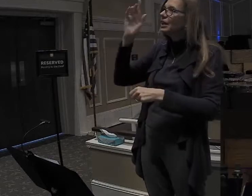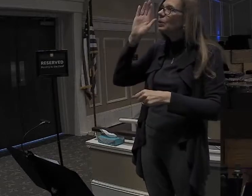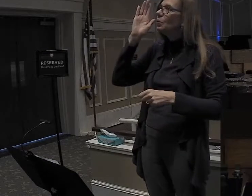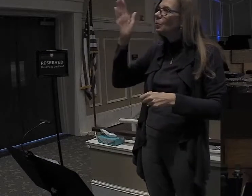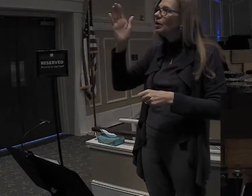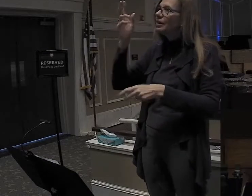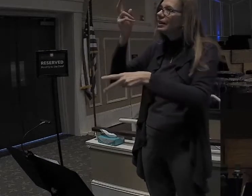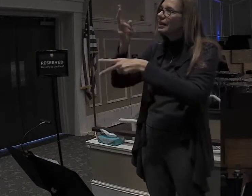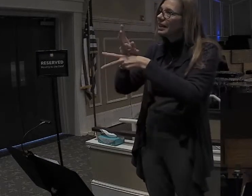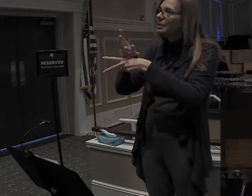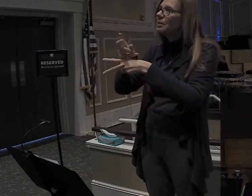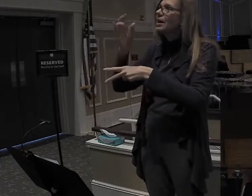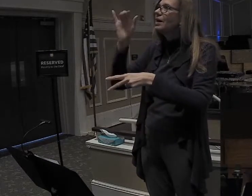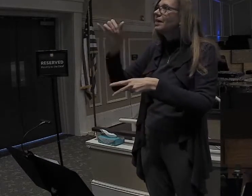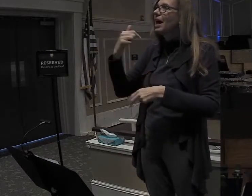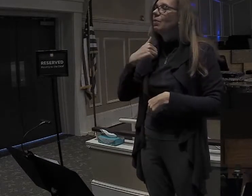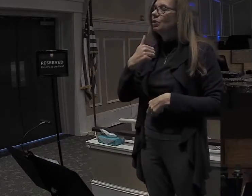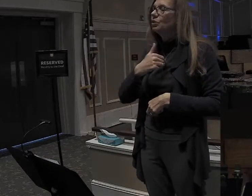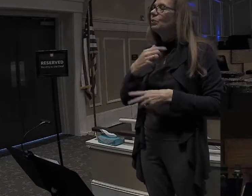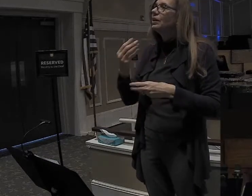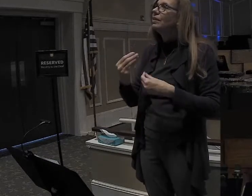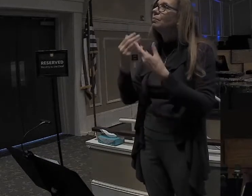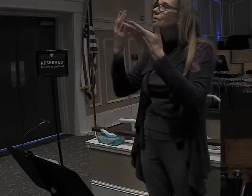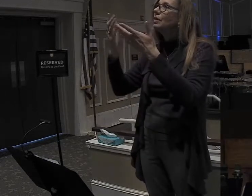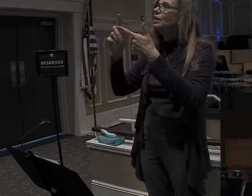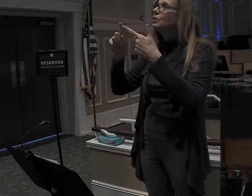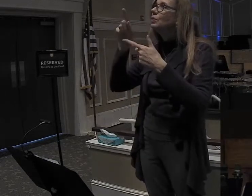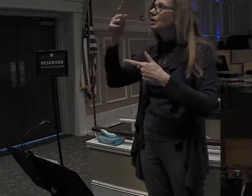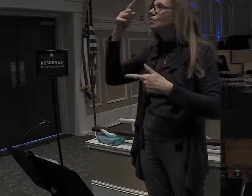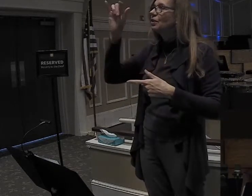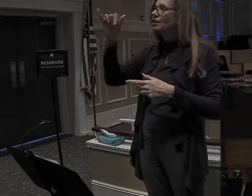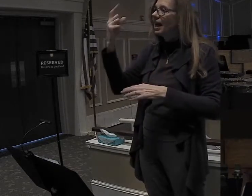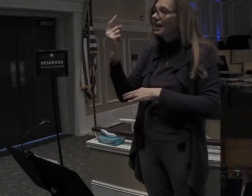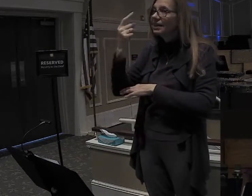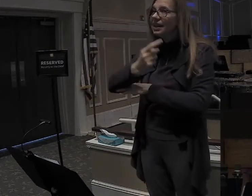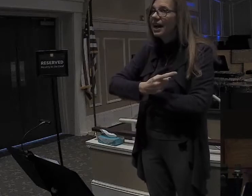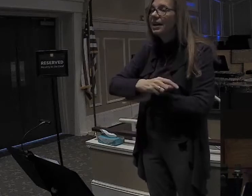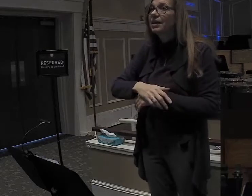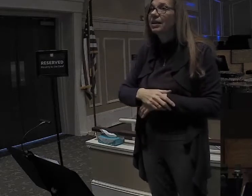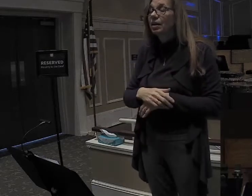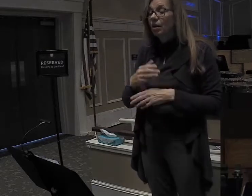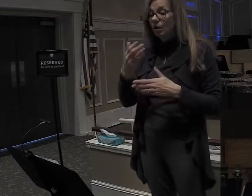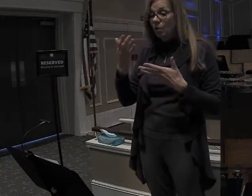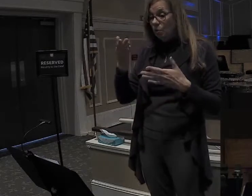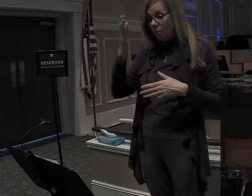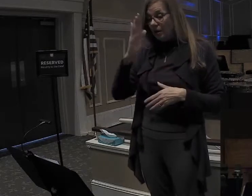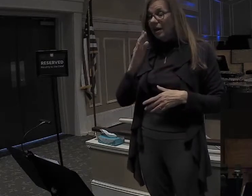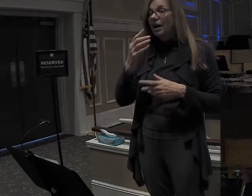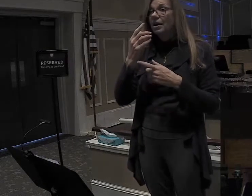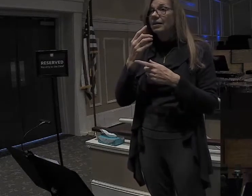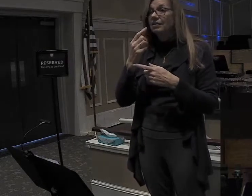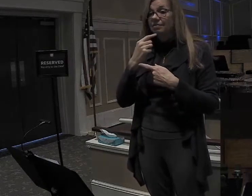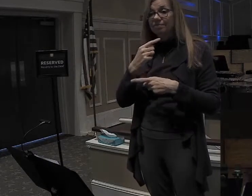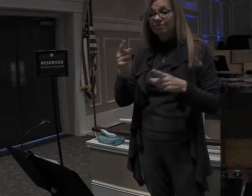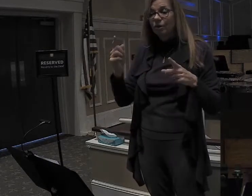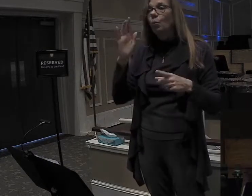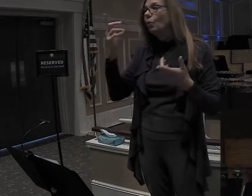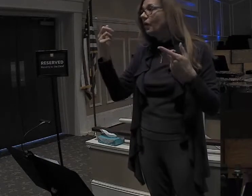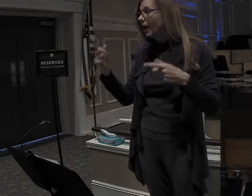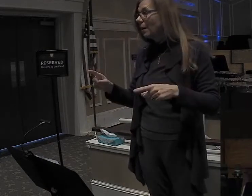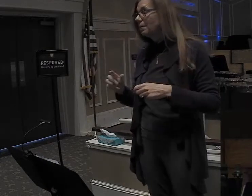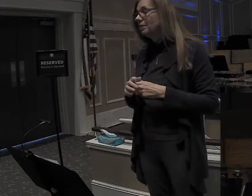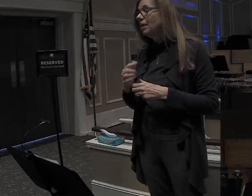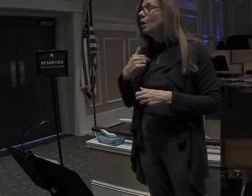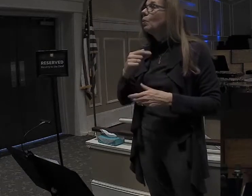able to keep that which we've committed unto Him against that day." That what God has said and declared will come to pass. We praise God because